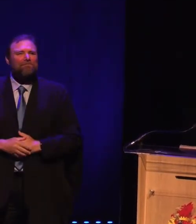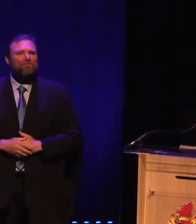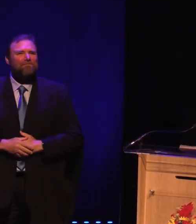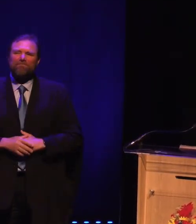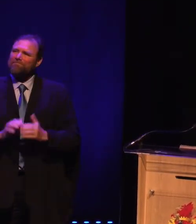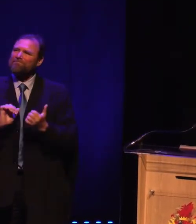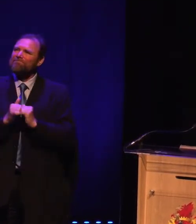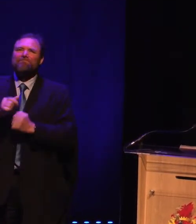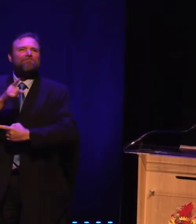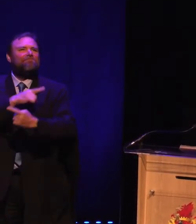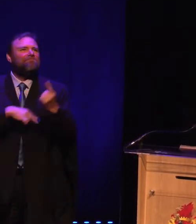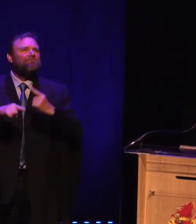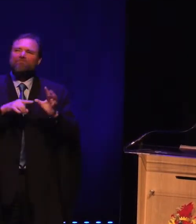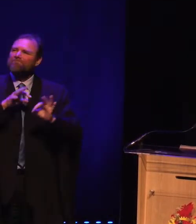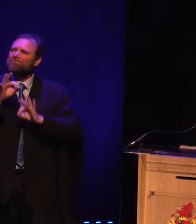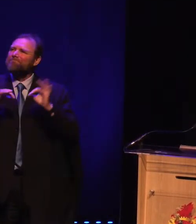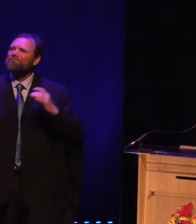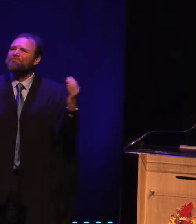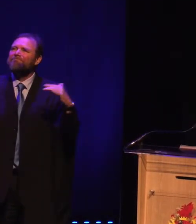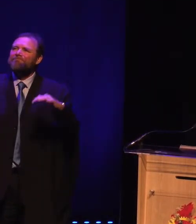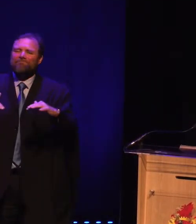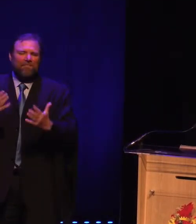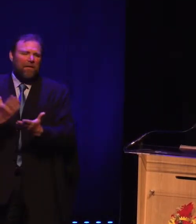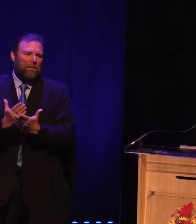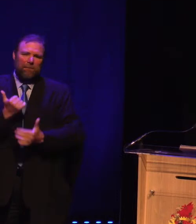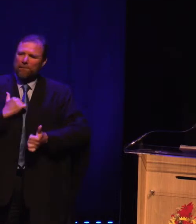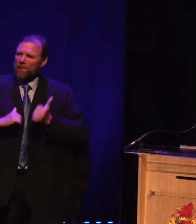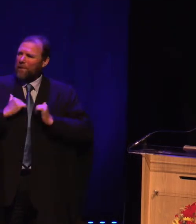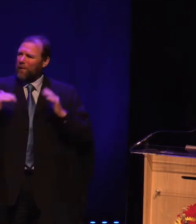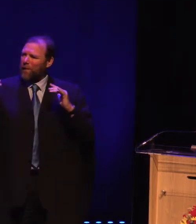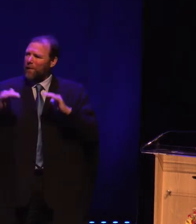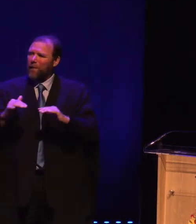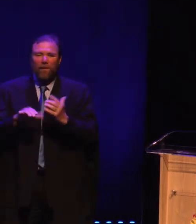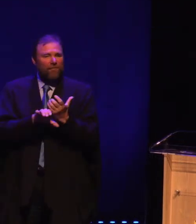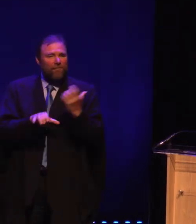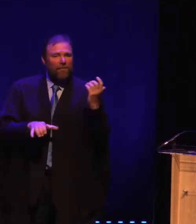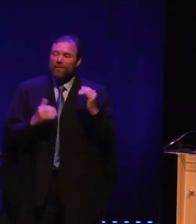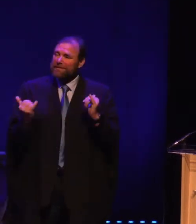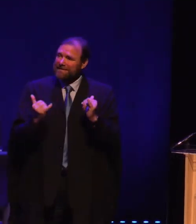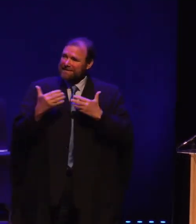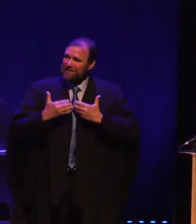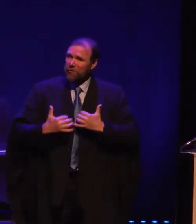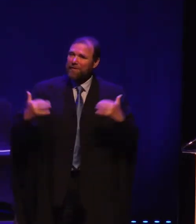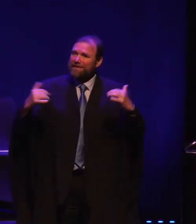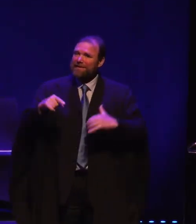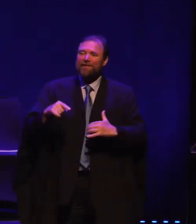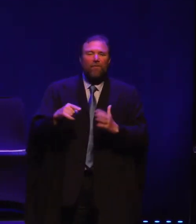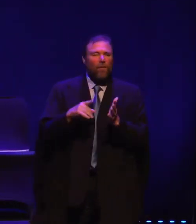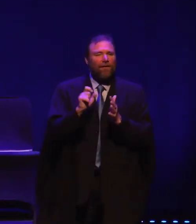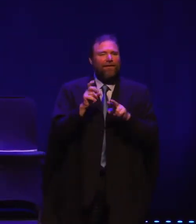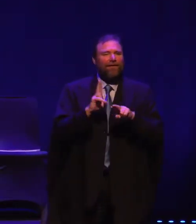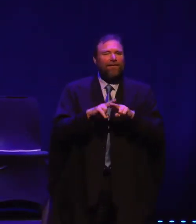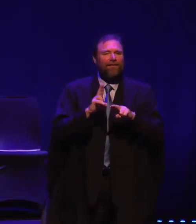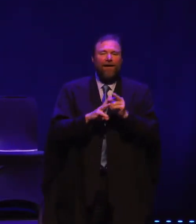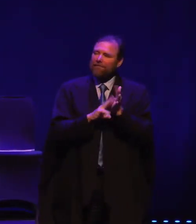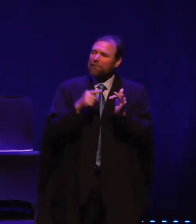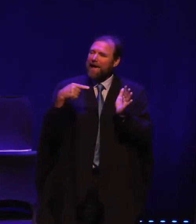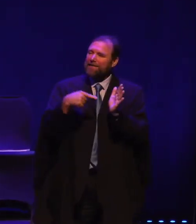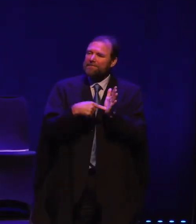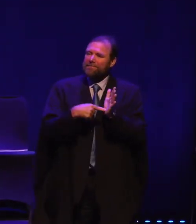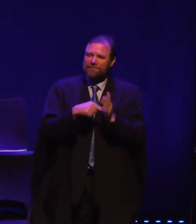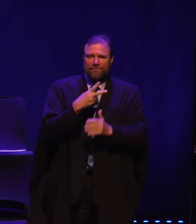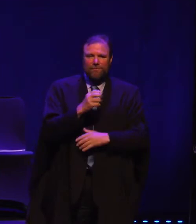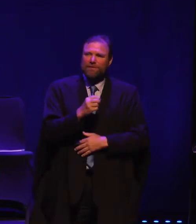gwesteion, rydym yn falch eich croesawu I seremoniau graddio Prifysgol Metropolitan Caerdydd ar